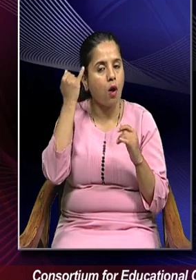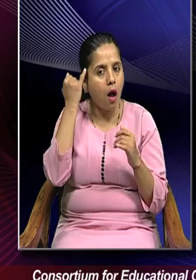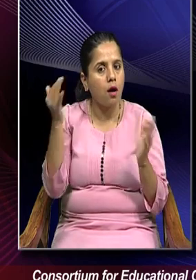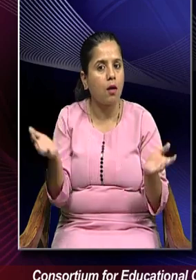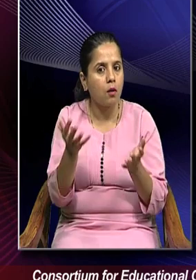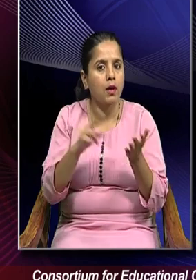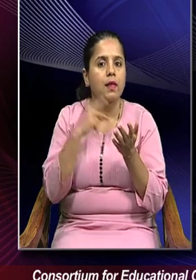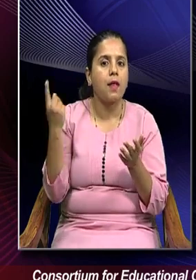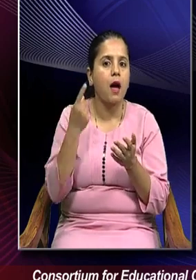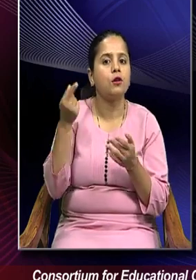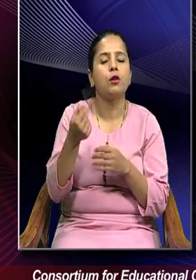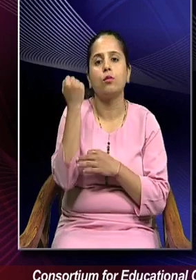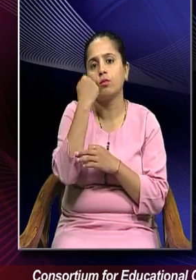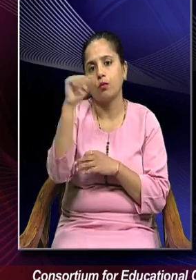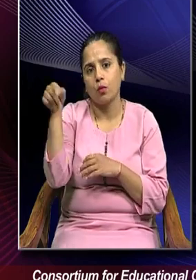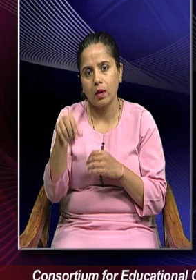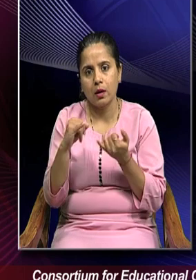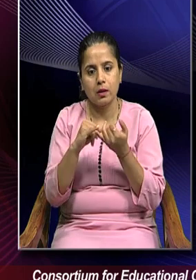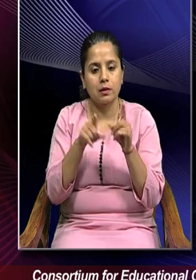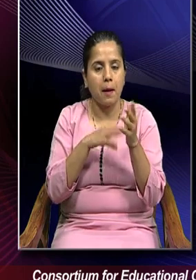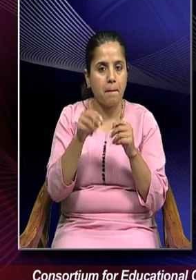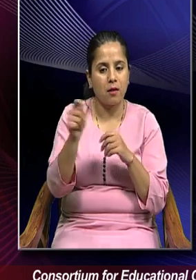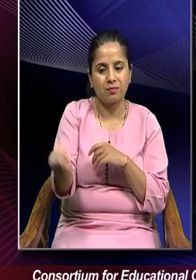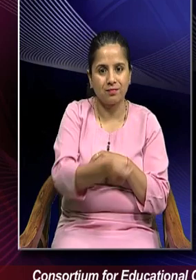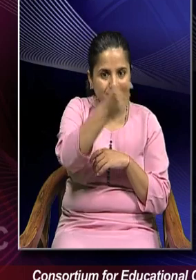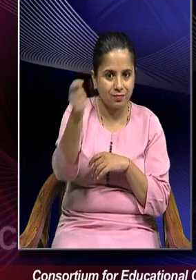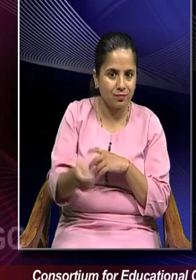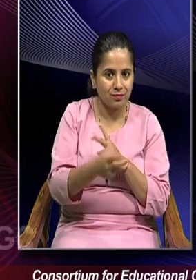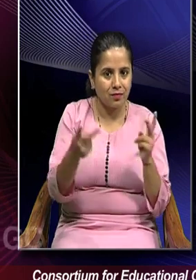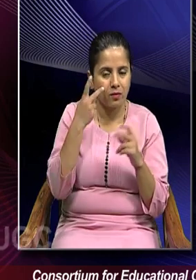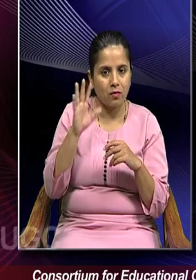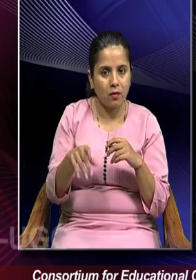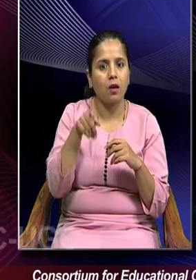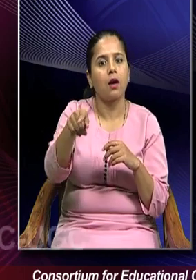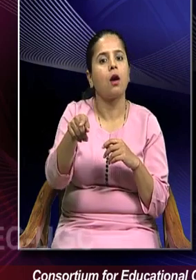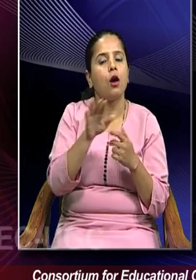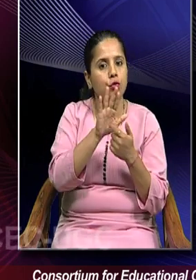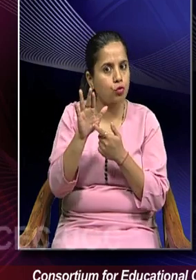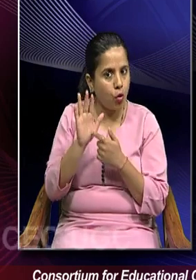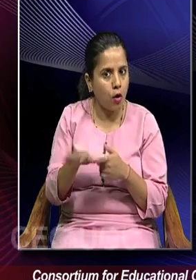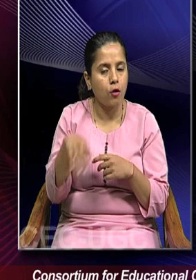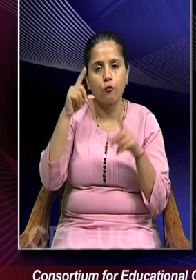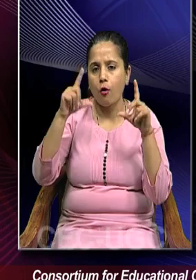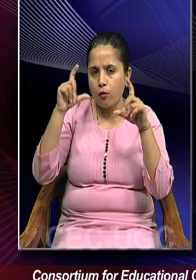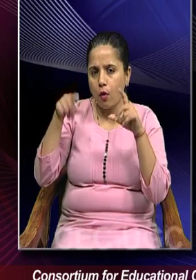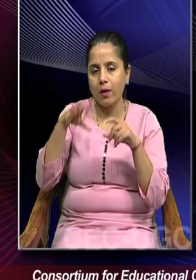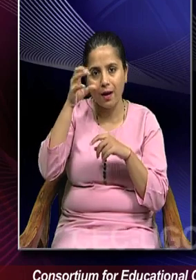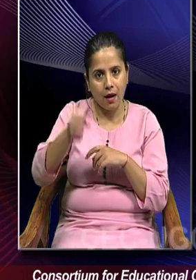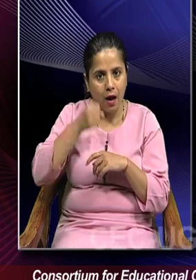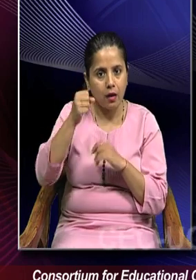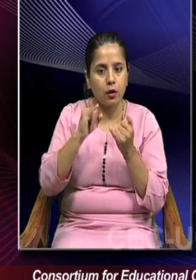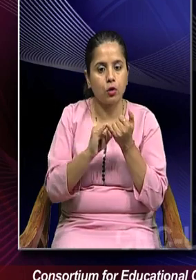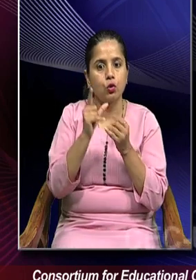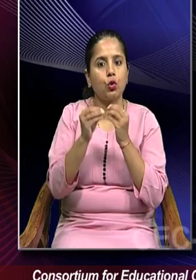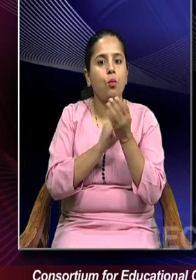of the national movement, symbols like charkha etc., they were being shown, and photographs of Gandhi and Subhash,